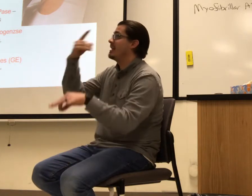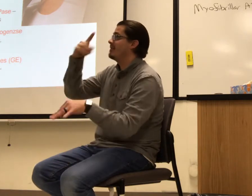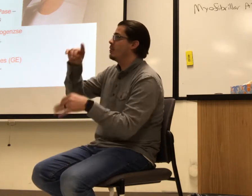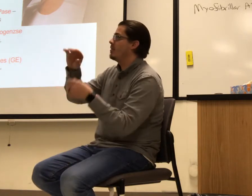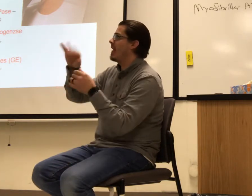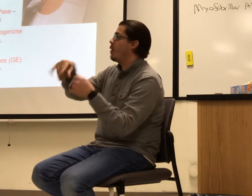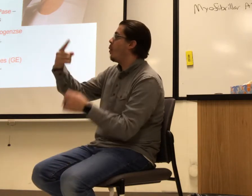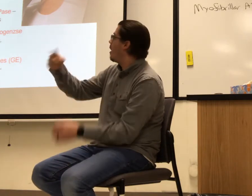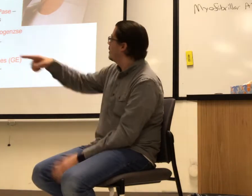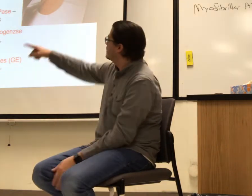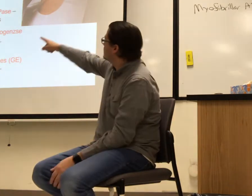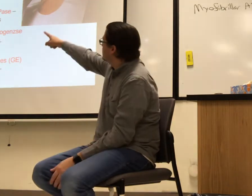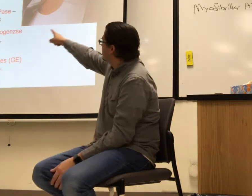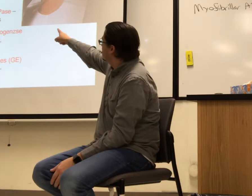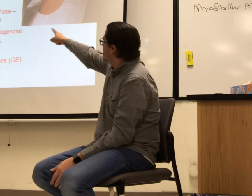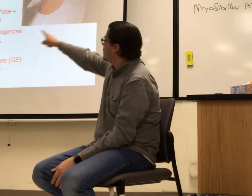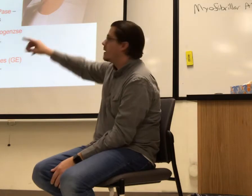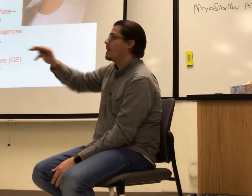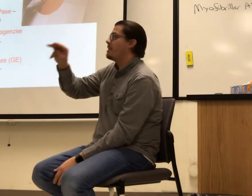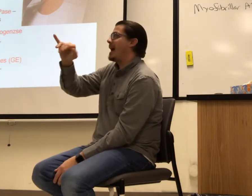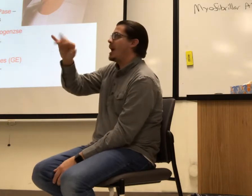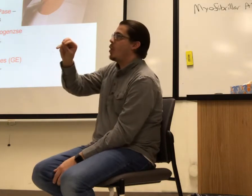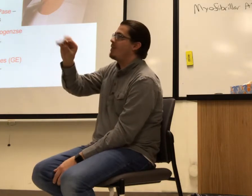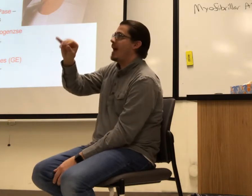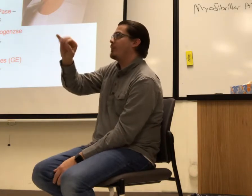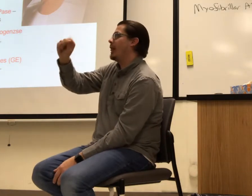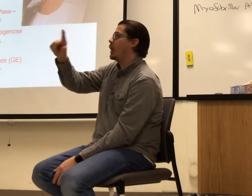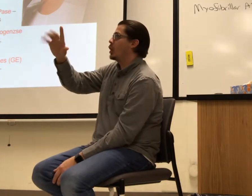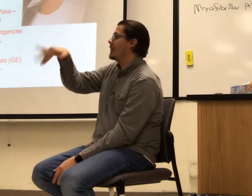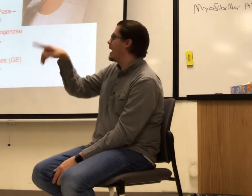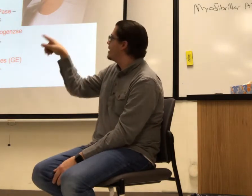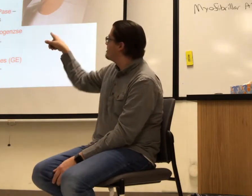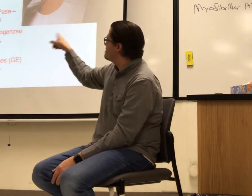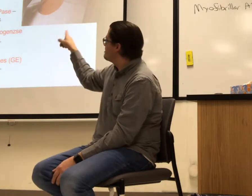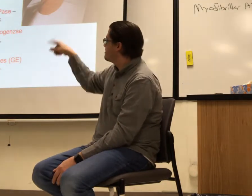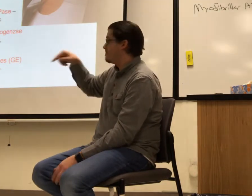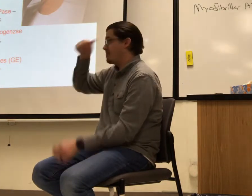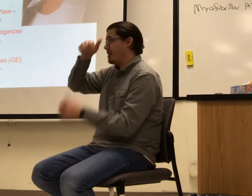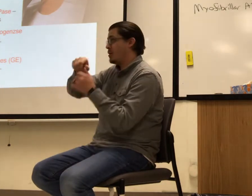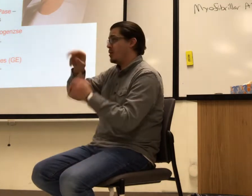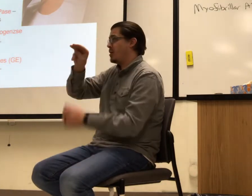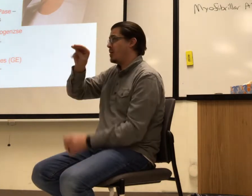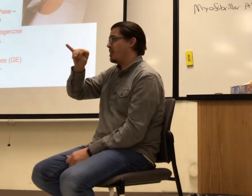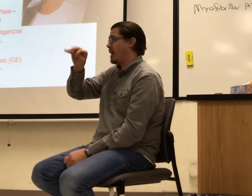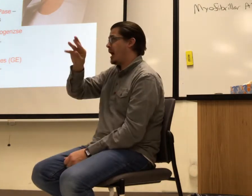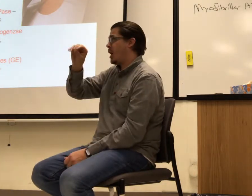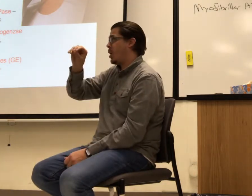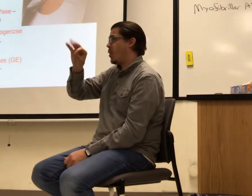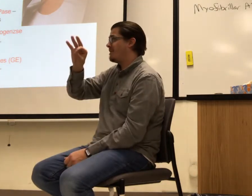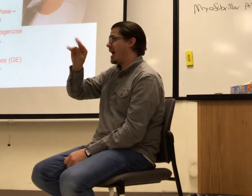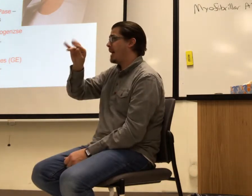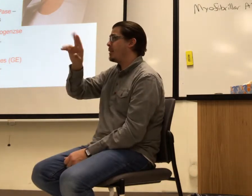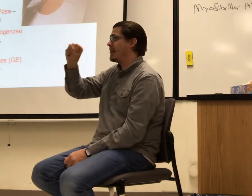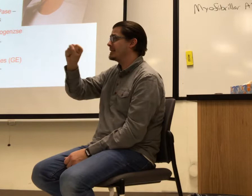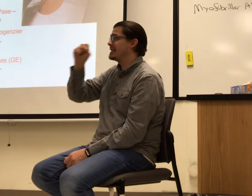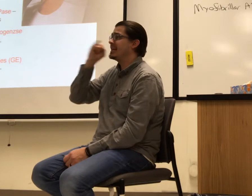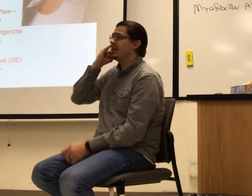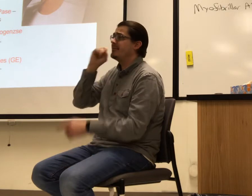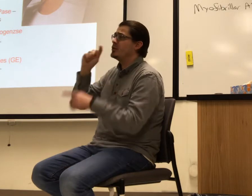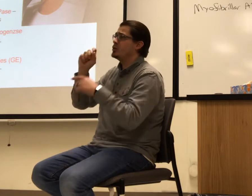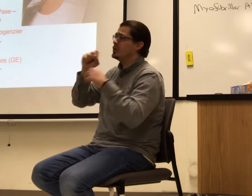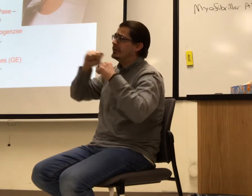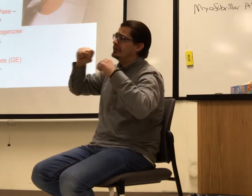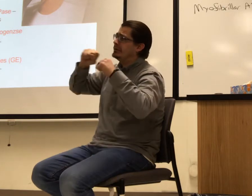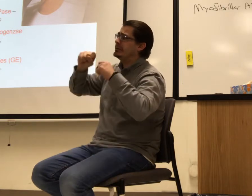MATPase for short. Now, you study the muscle fiber. Remember the myofibrils? If you train the